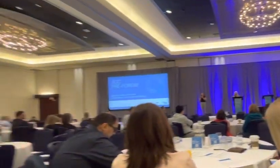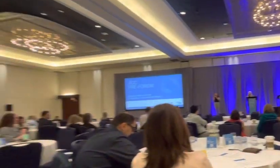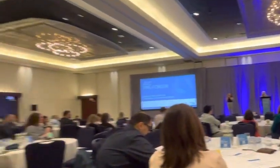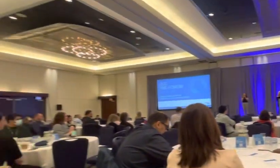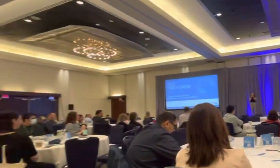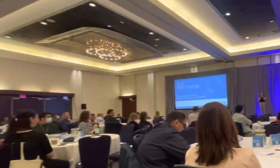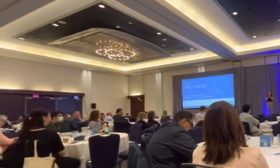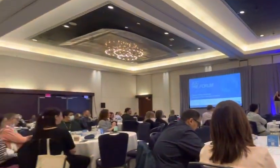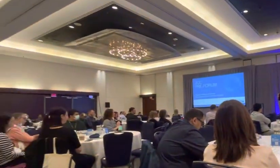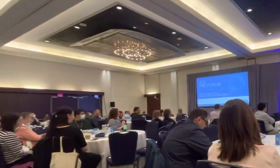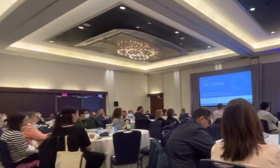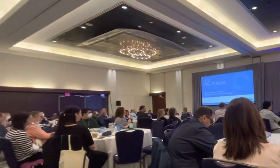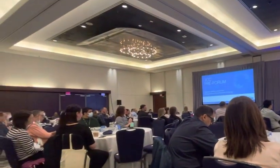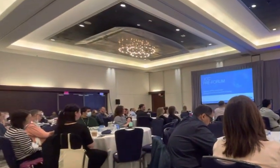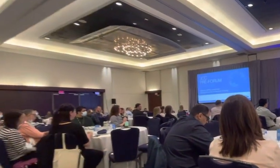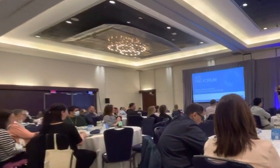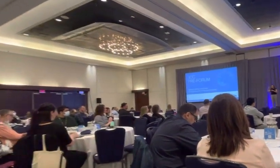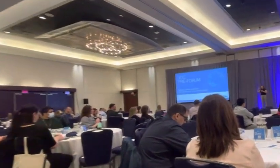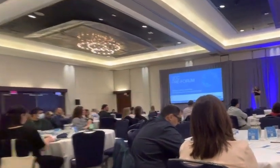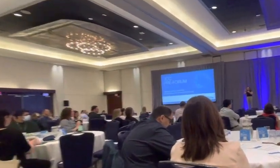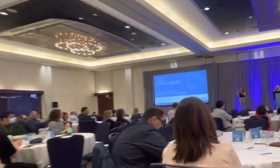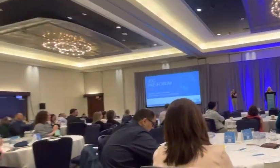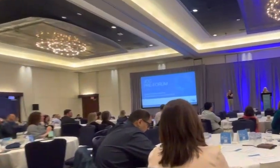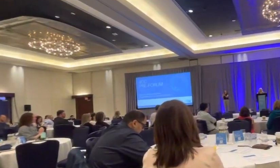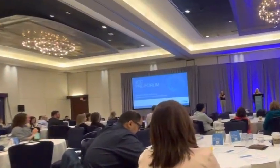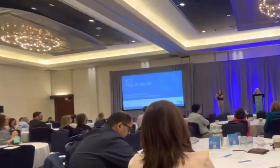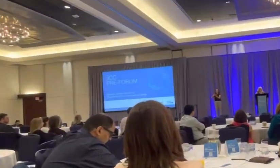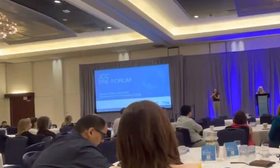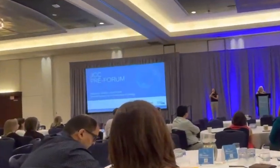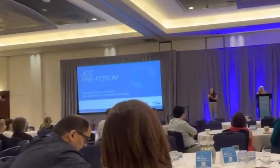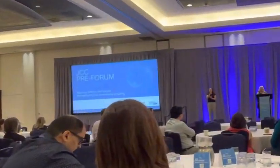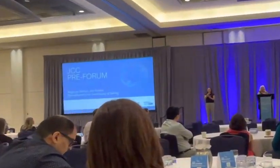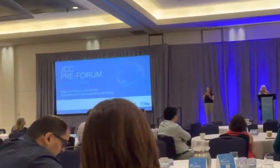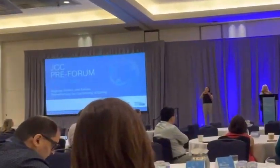truth reconciliation of today, I tell my